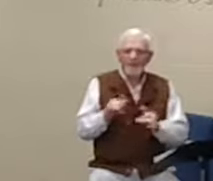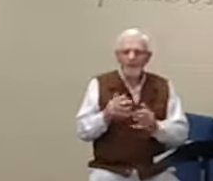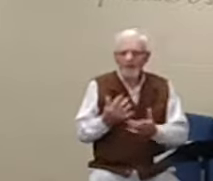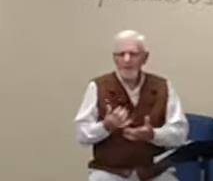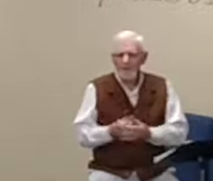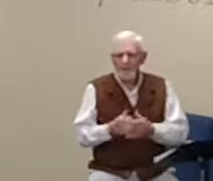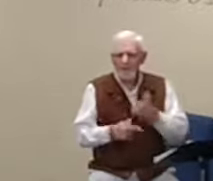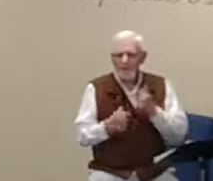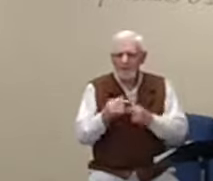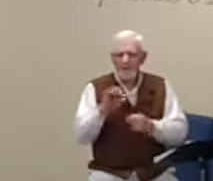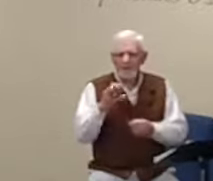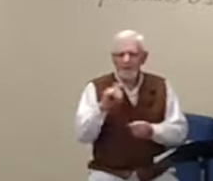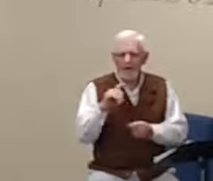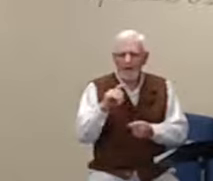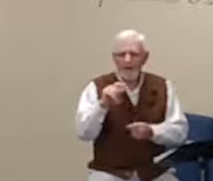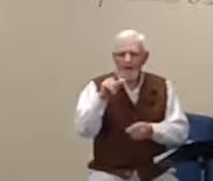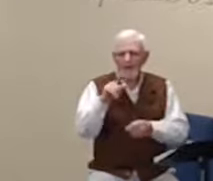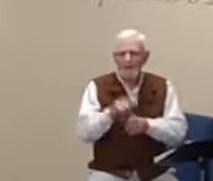I came back, I guess his brother,